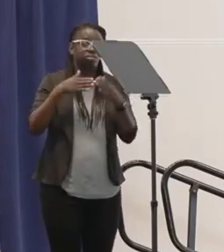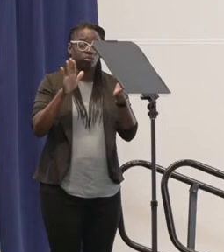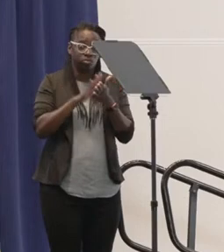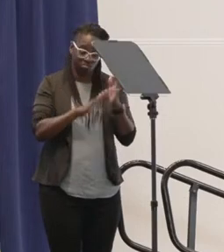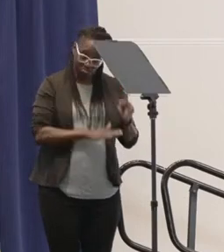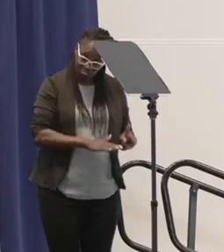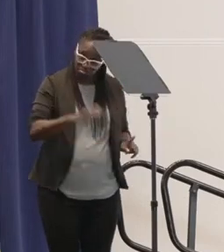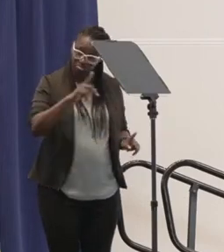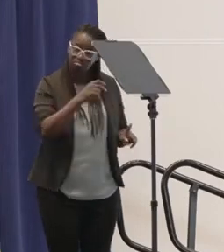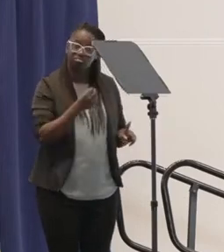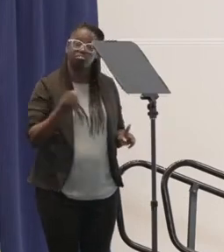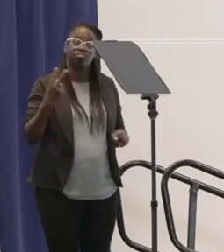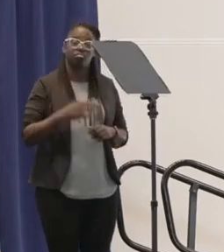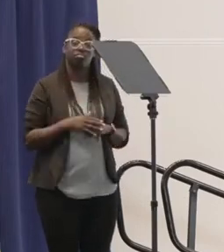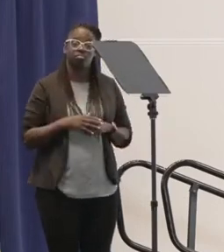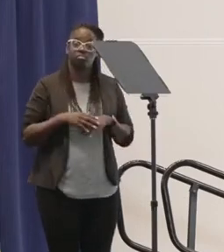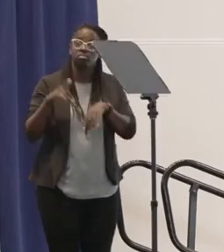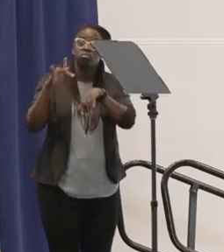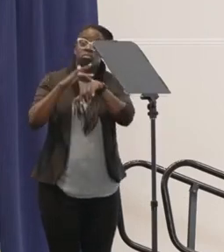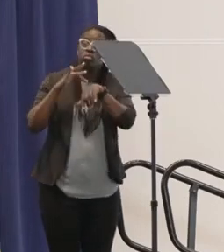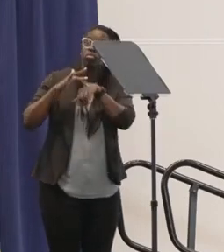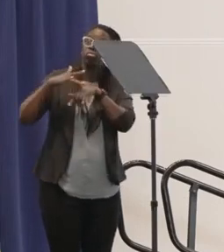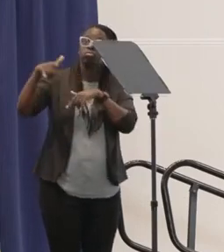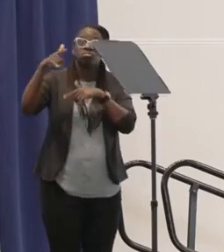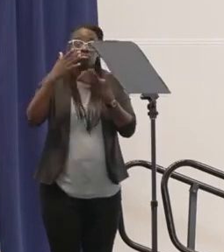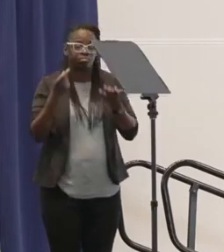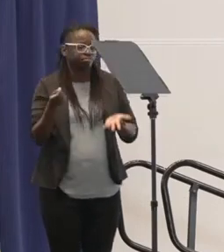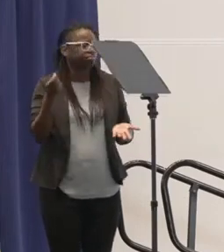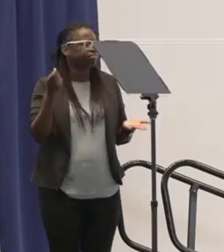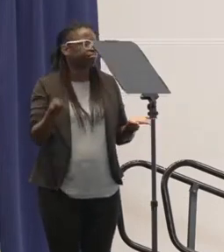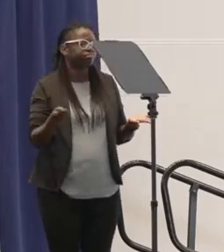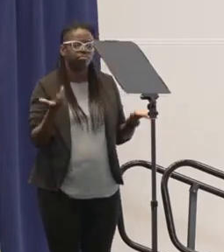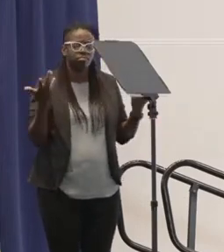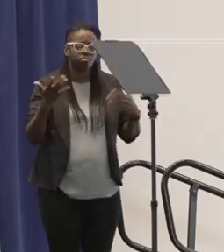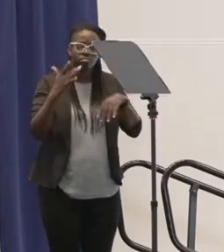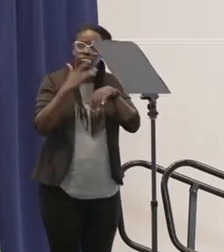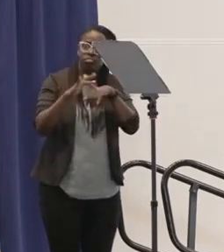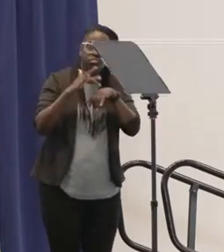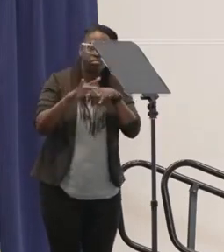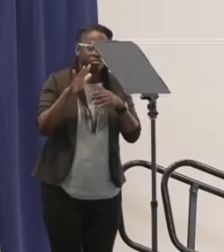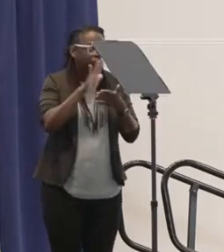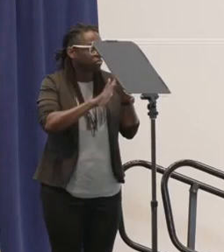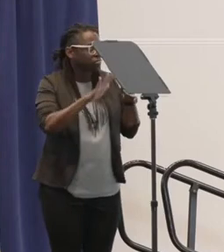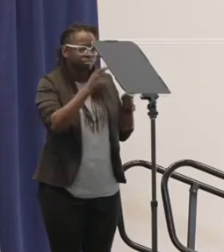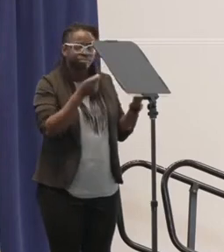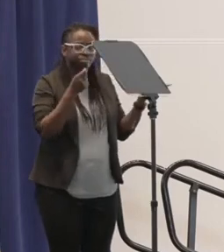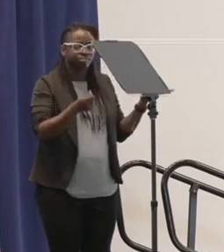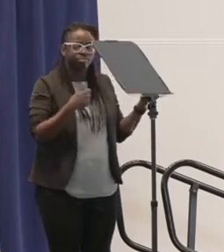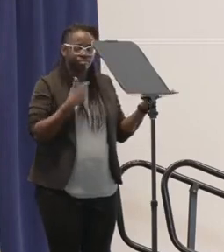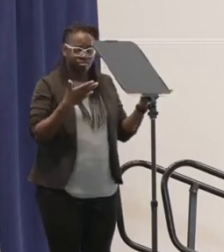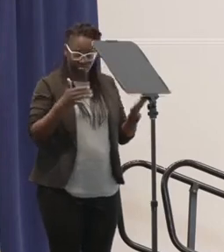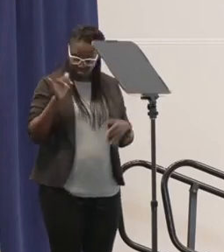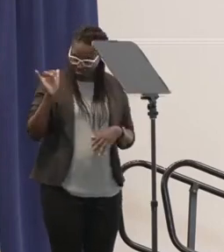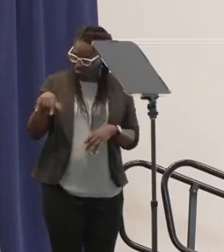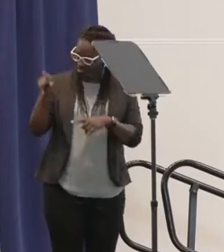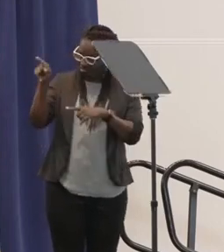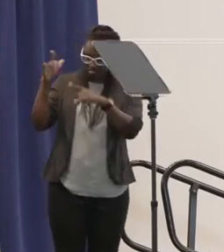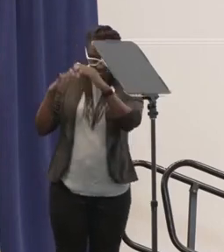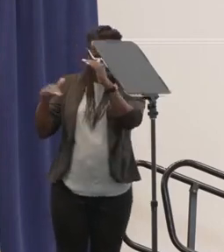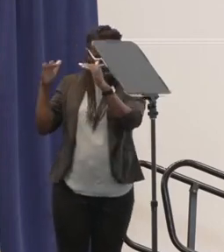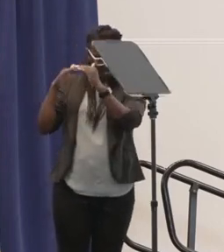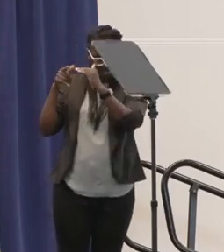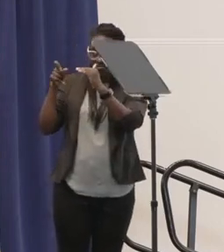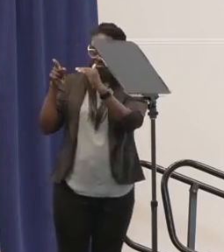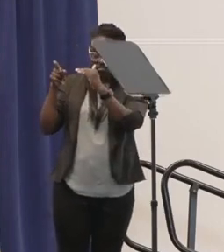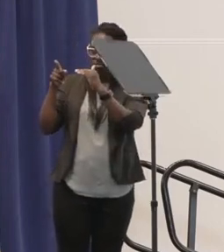programming designed to let me know about the colleges that were available to me and the work I would need to do to be successful in applying. This